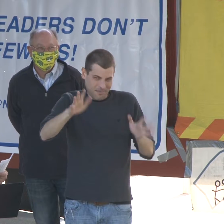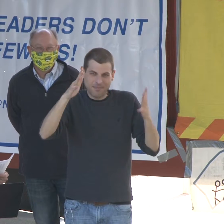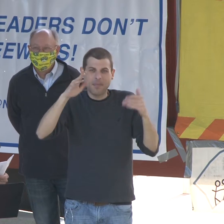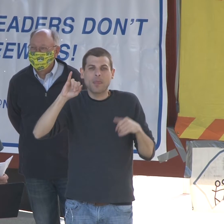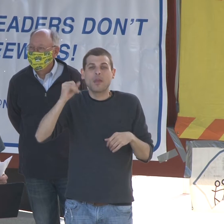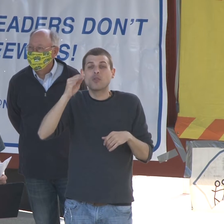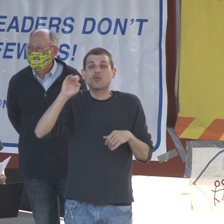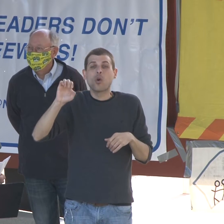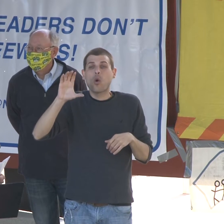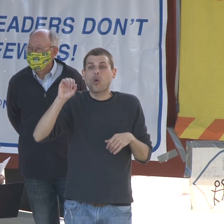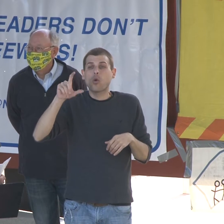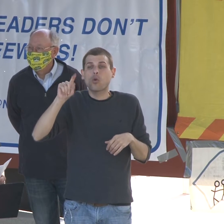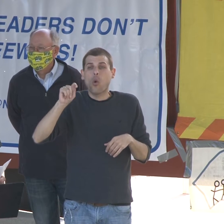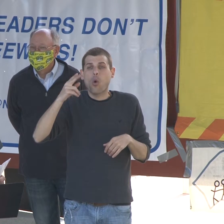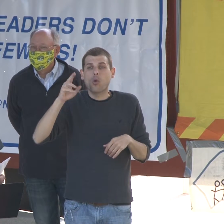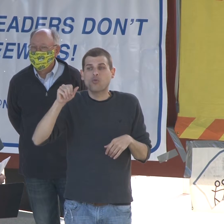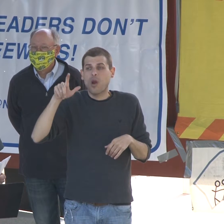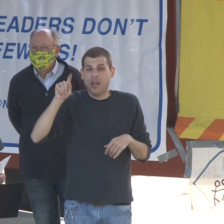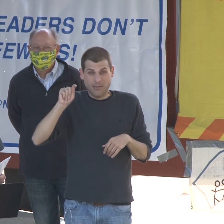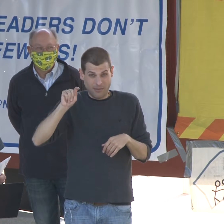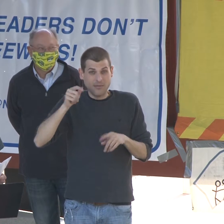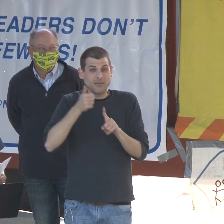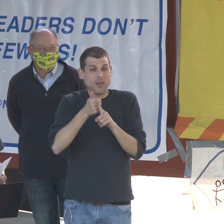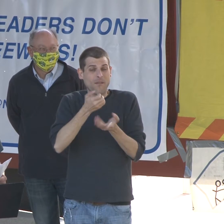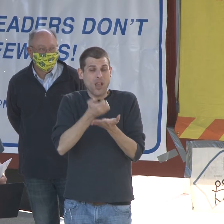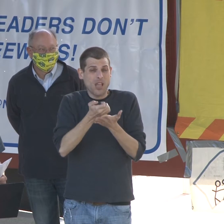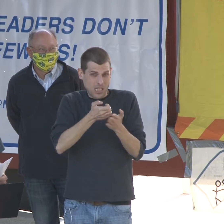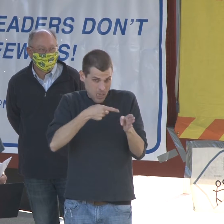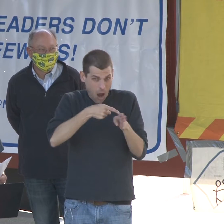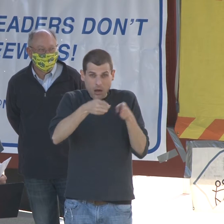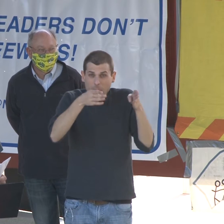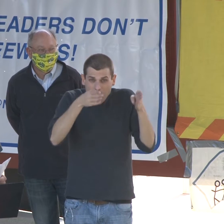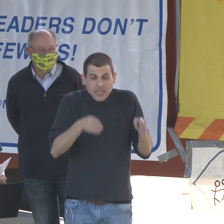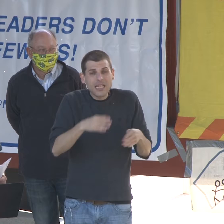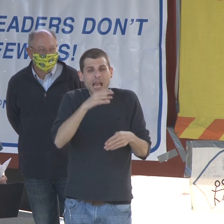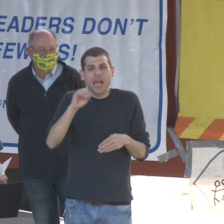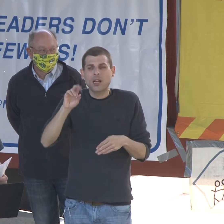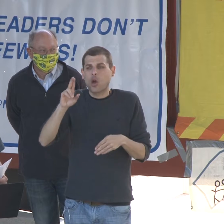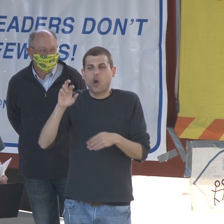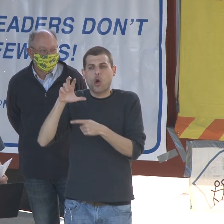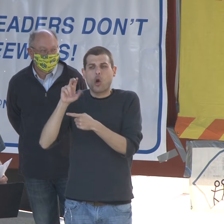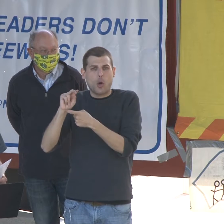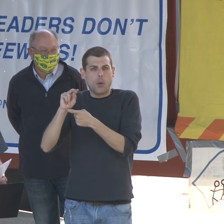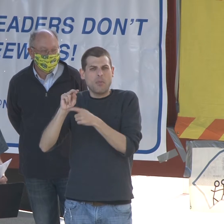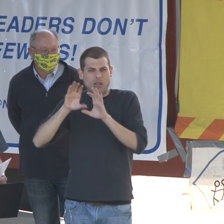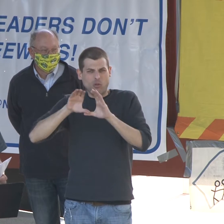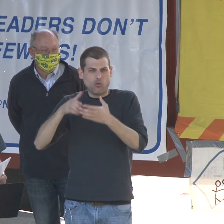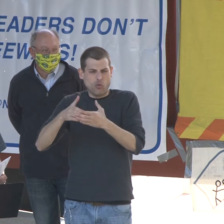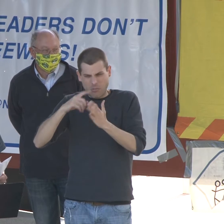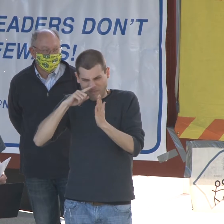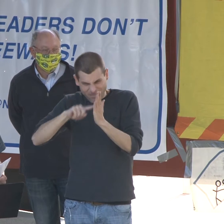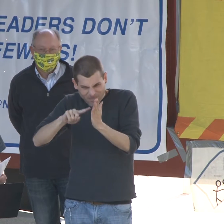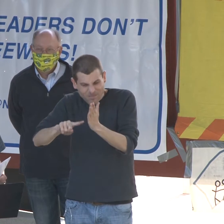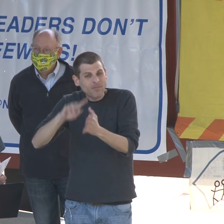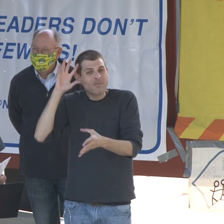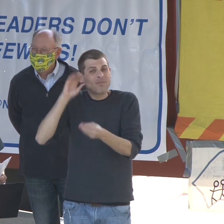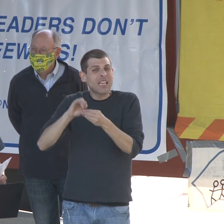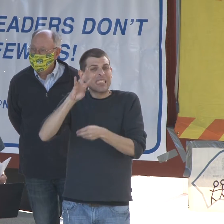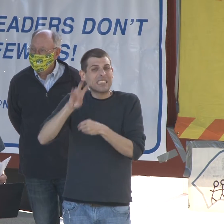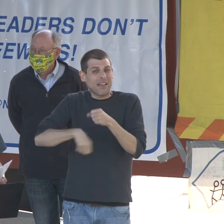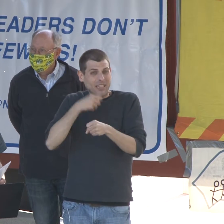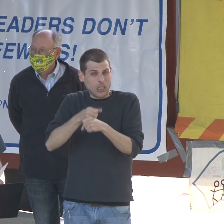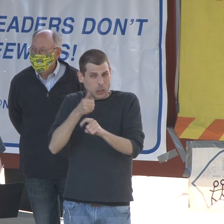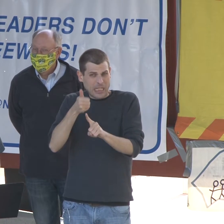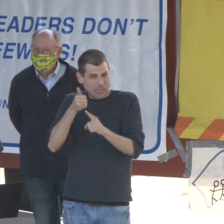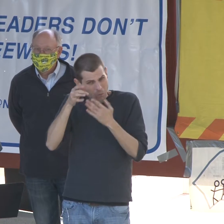Joe Cortright is an economist and a director of City Observatory, a national urban policy think tank based here in Portland. For 7 years, he was one of the leaders